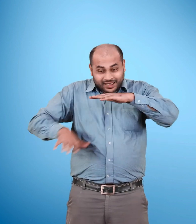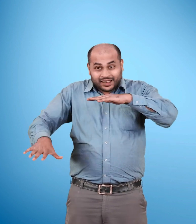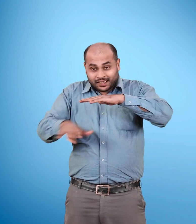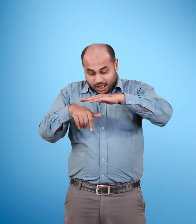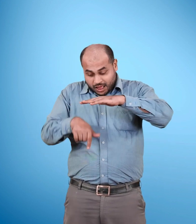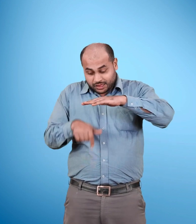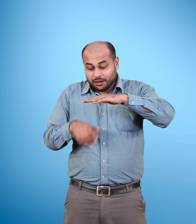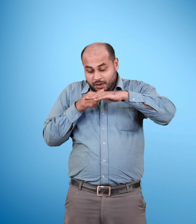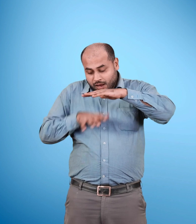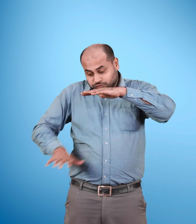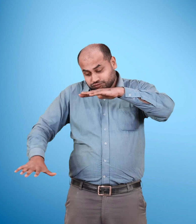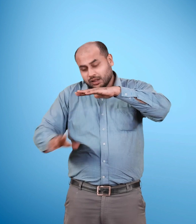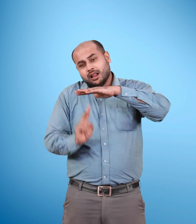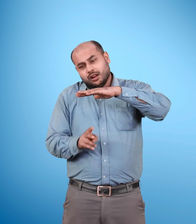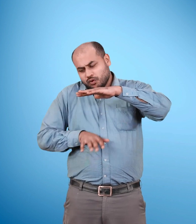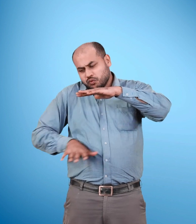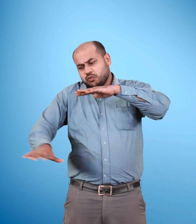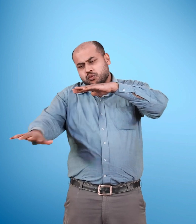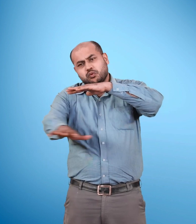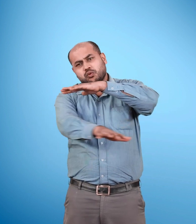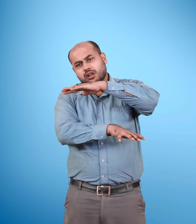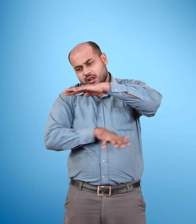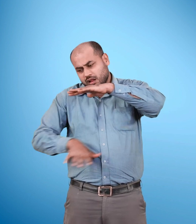Groundwater is the source for many lakes as well.